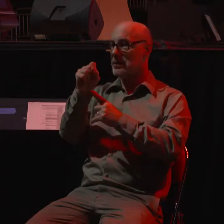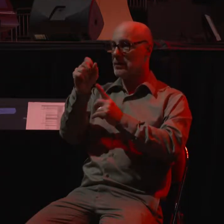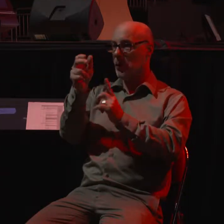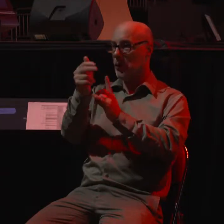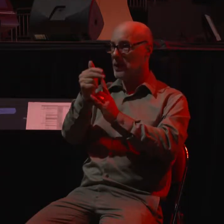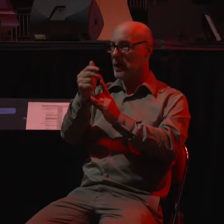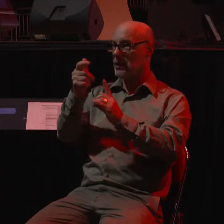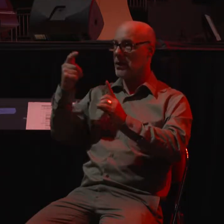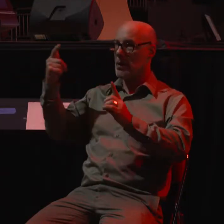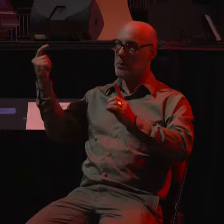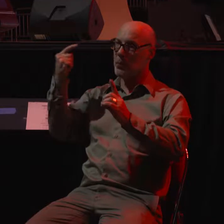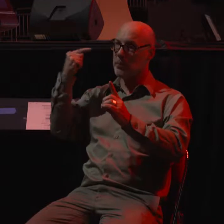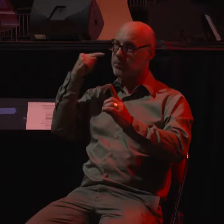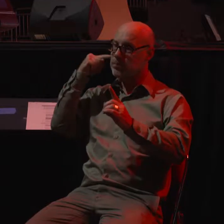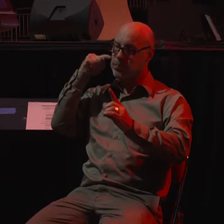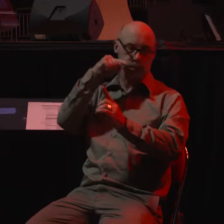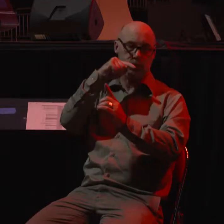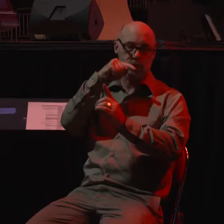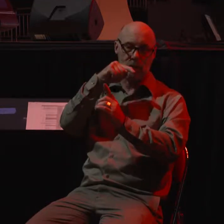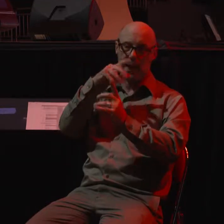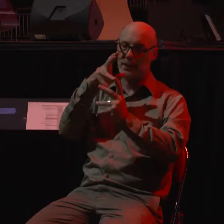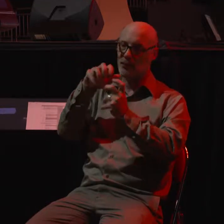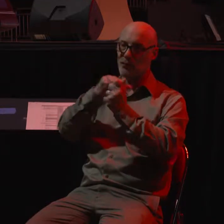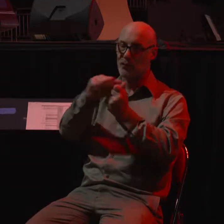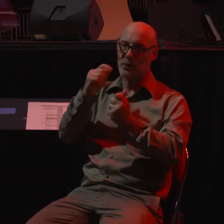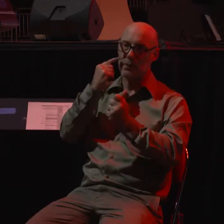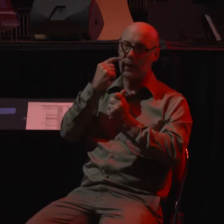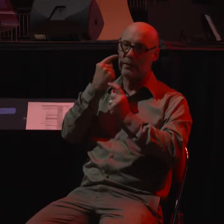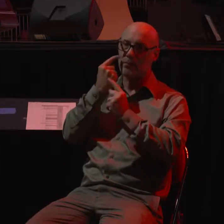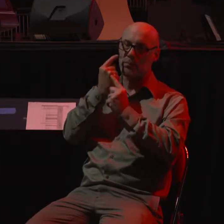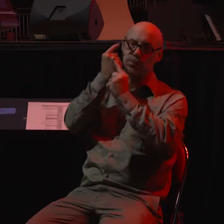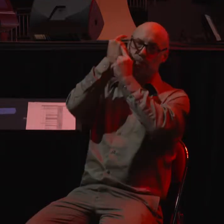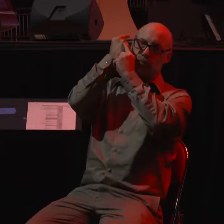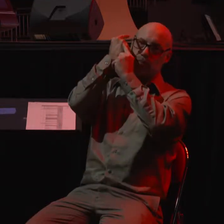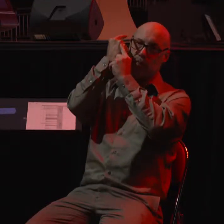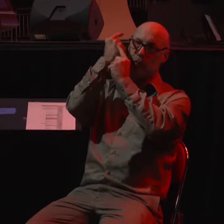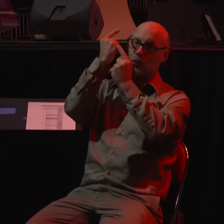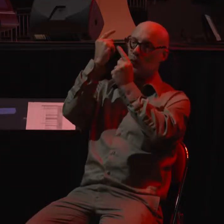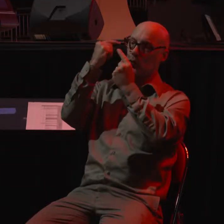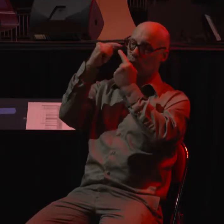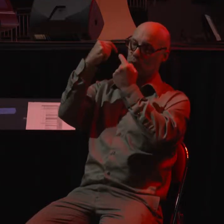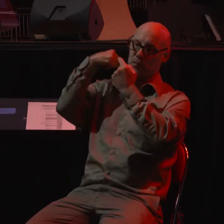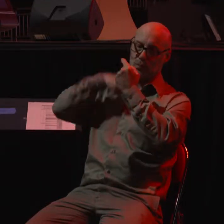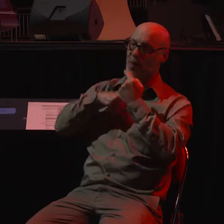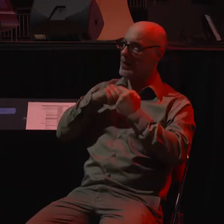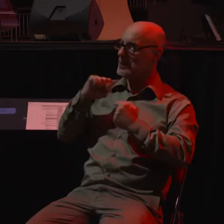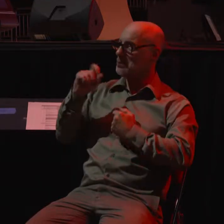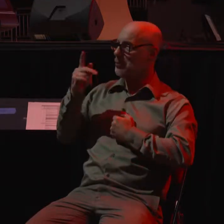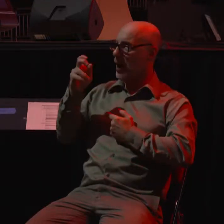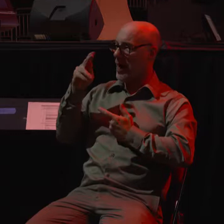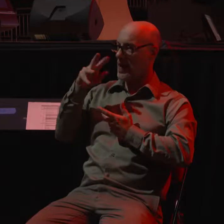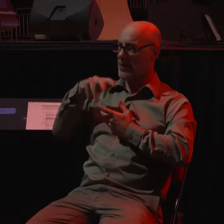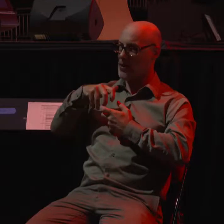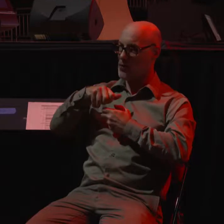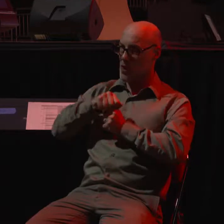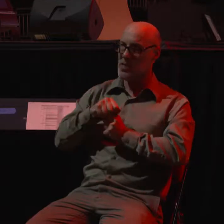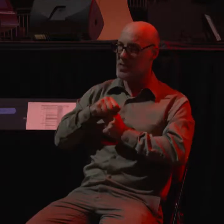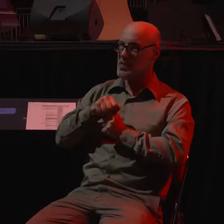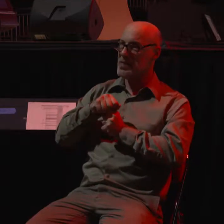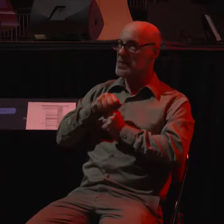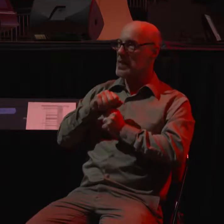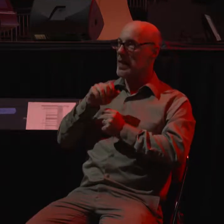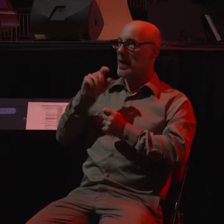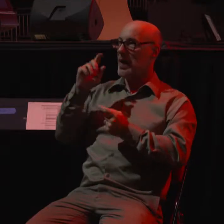King, shattering his jawbone, working its way eventually through his spine, crushing vertebrae,